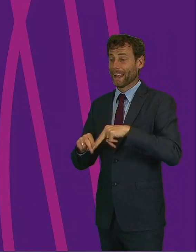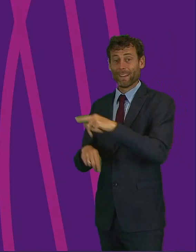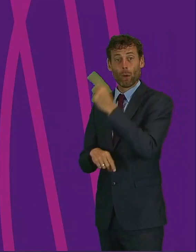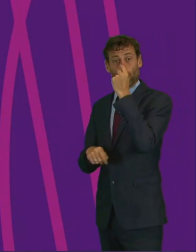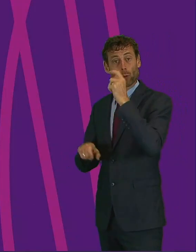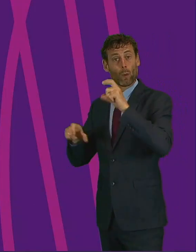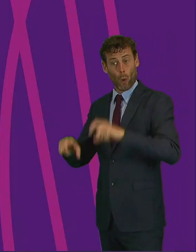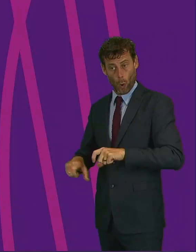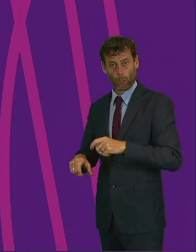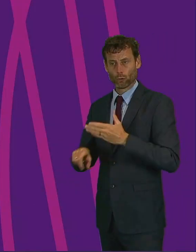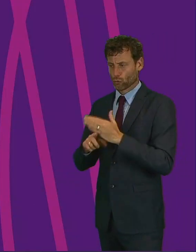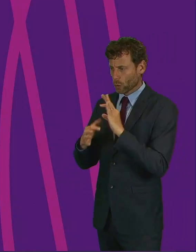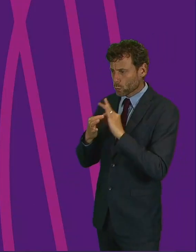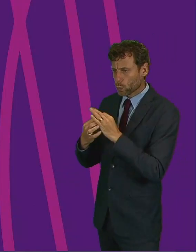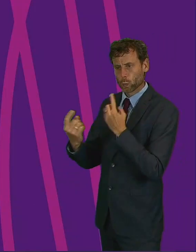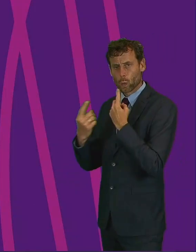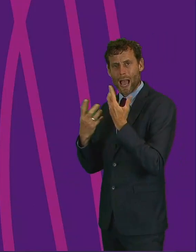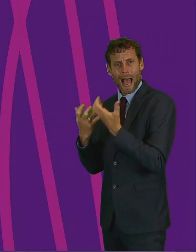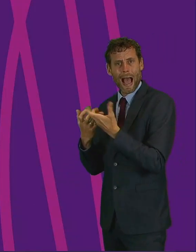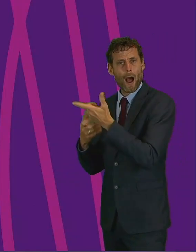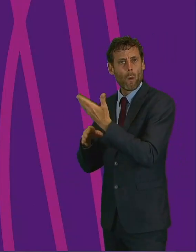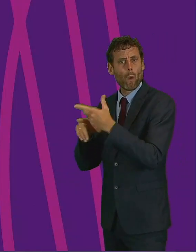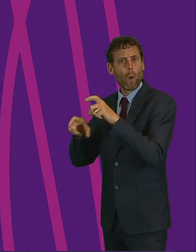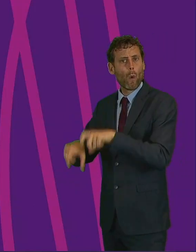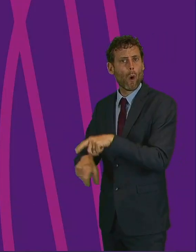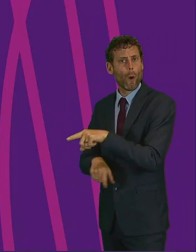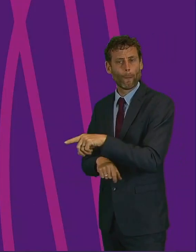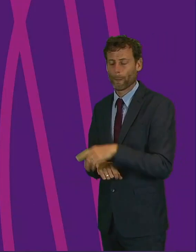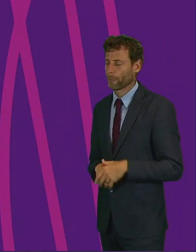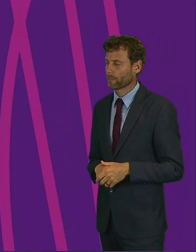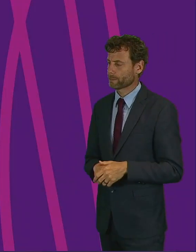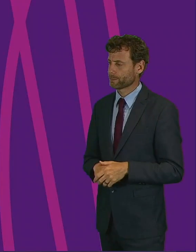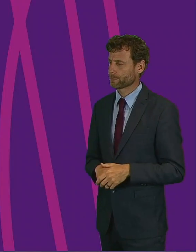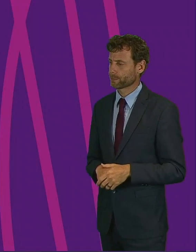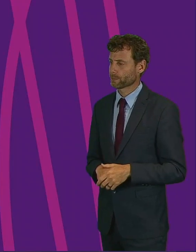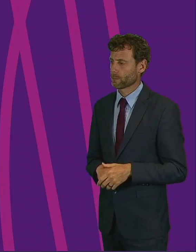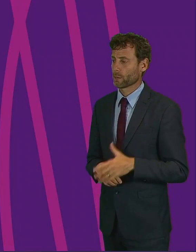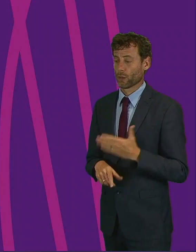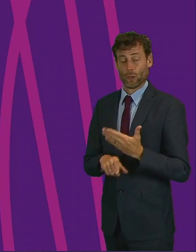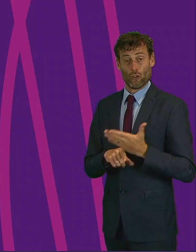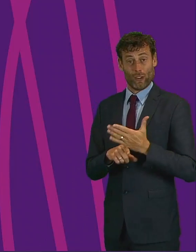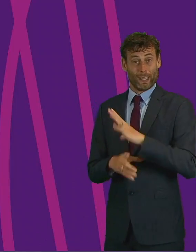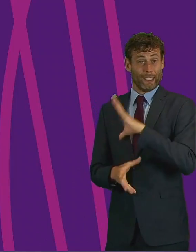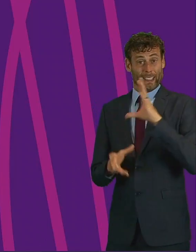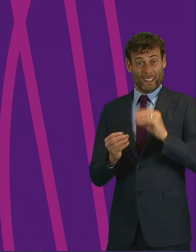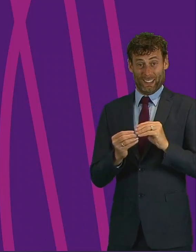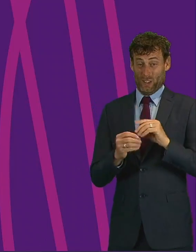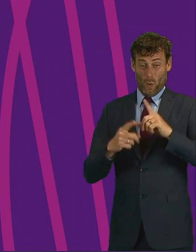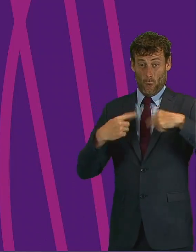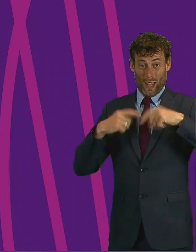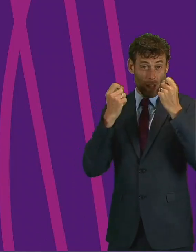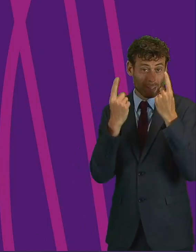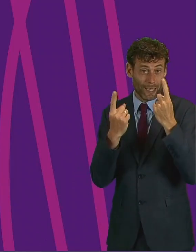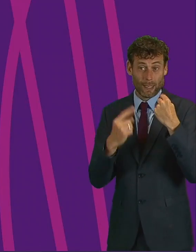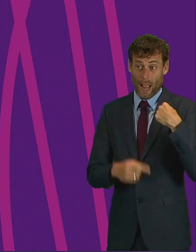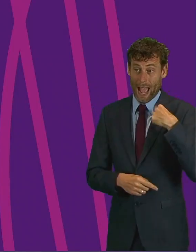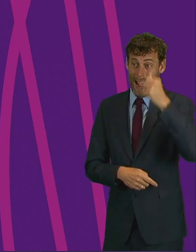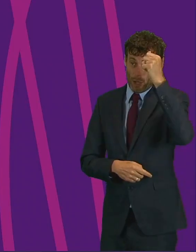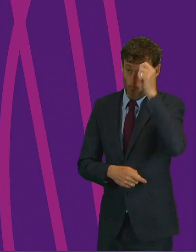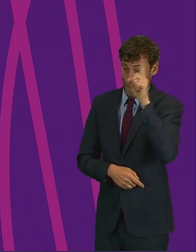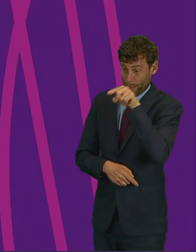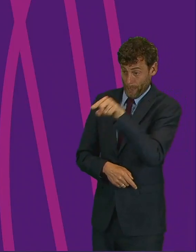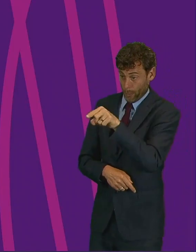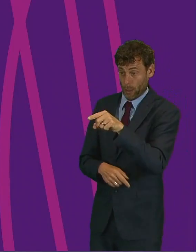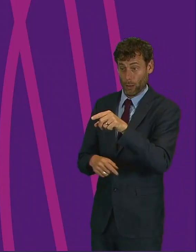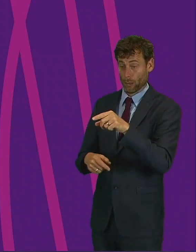do that. So, you know, just in summary, we understand, and we will all know, I know people who are in the shielded category, I know